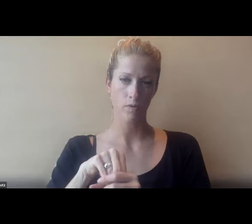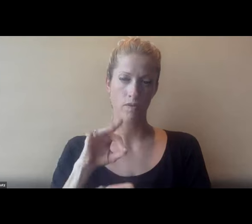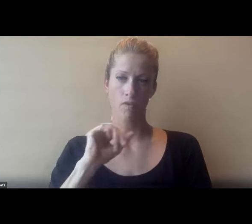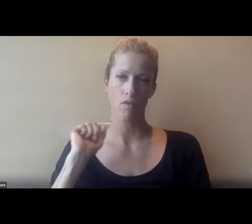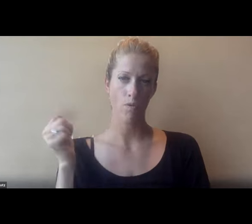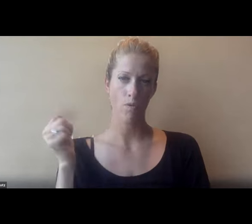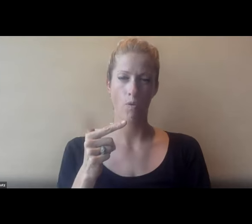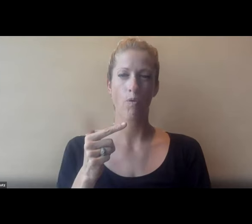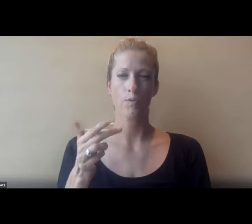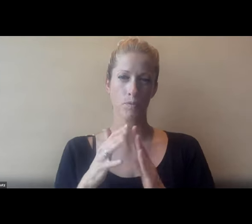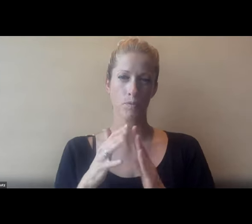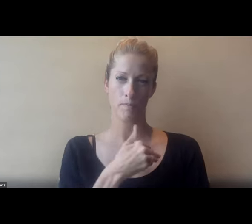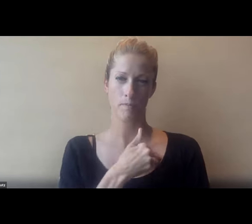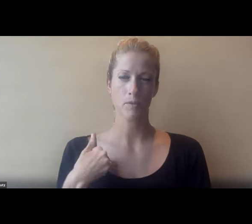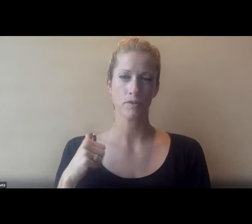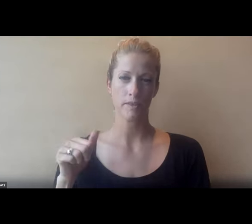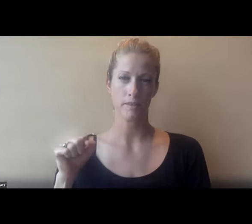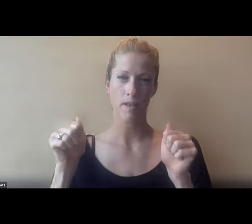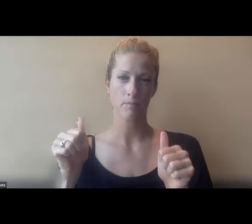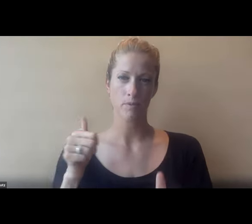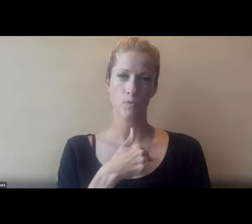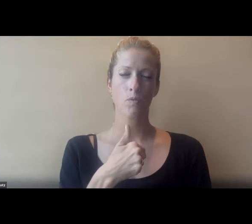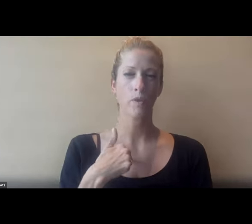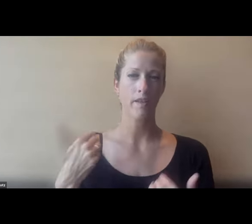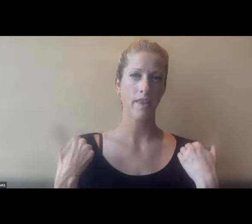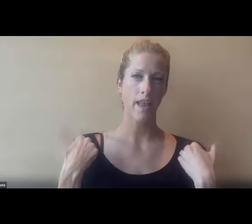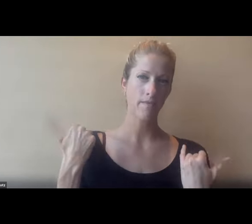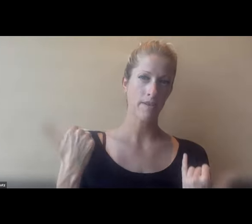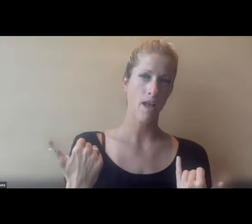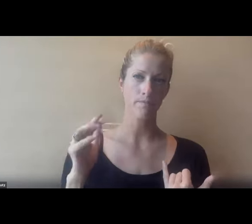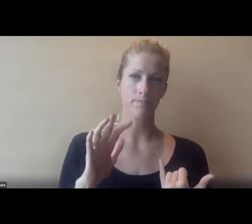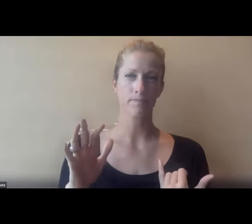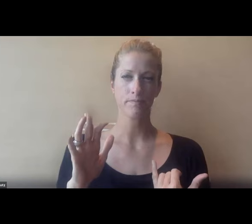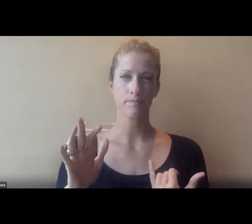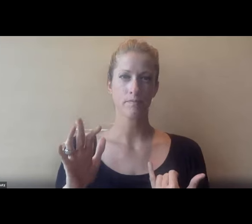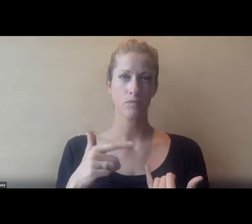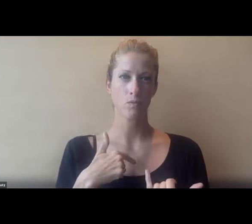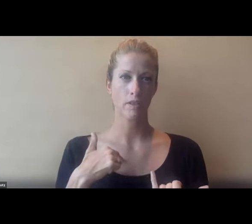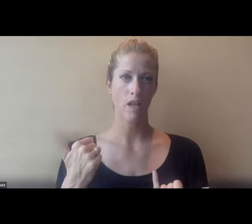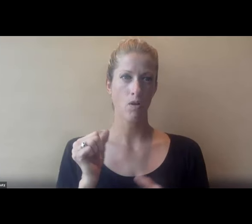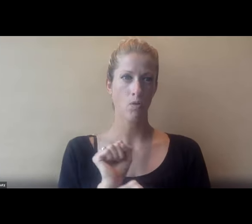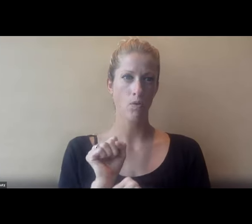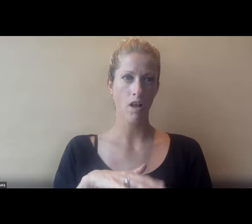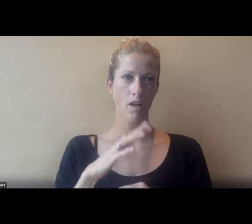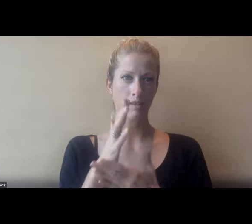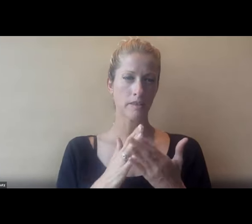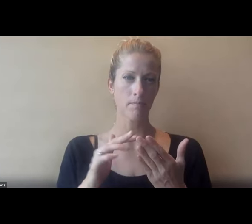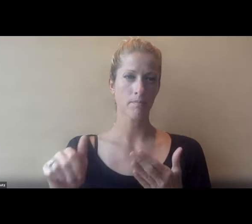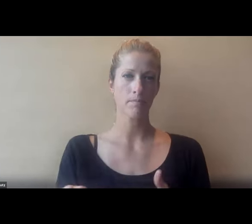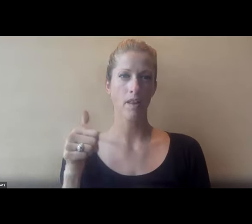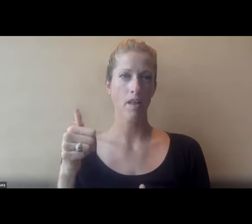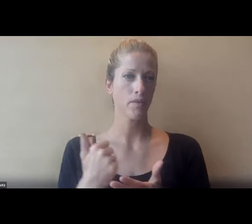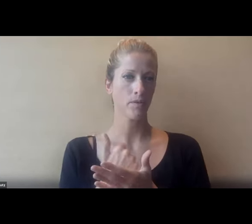possible. We have now working on some new initiatives